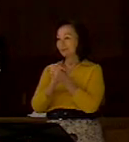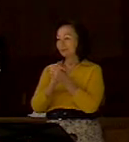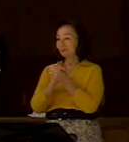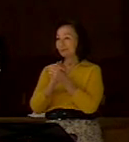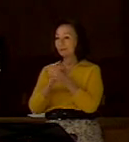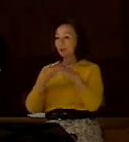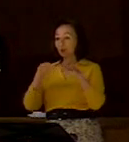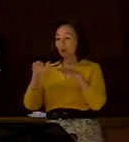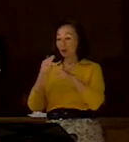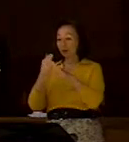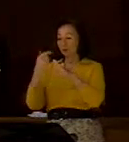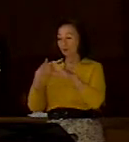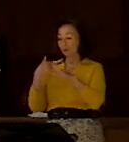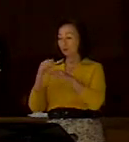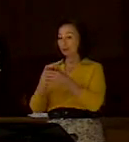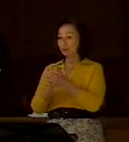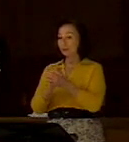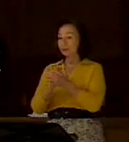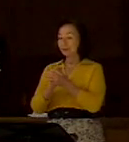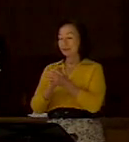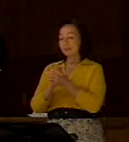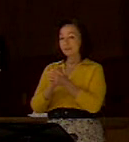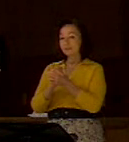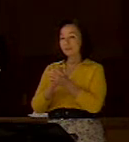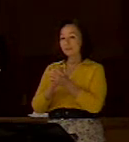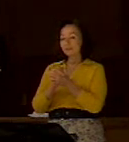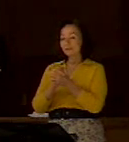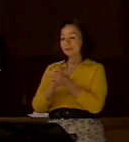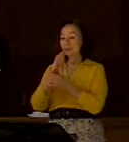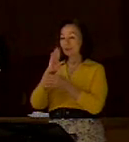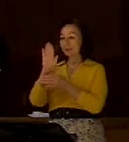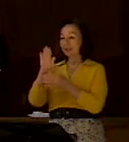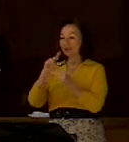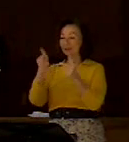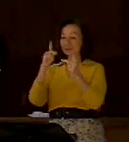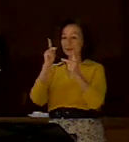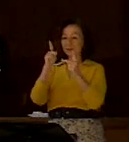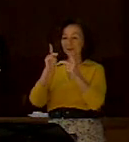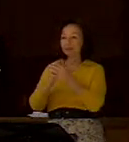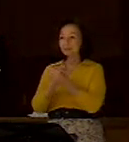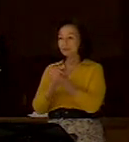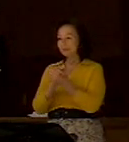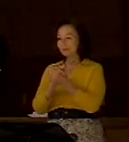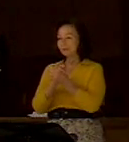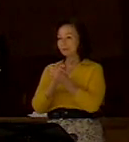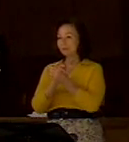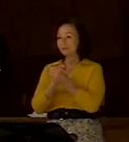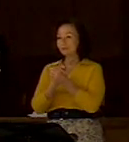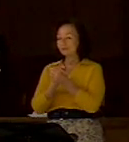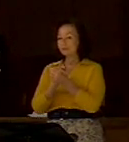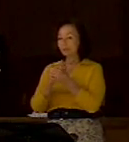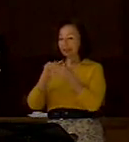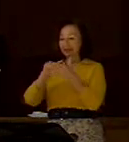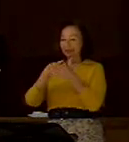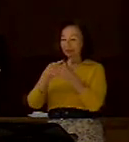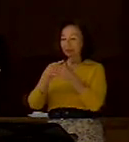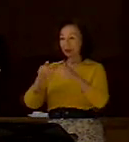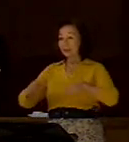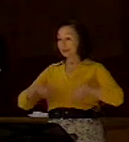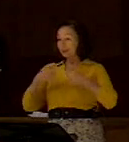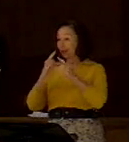Walk before me, and be thou perfect. The emphasis is on living